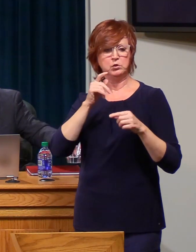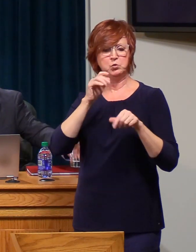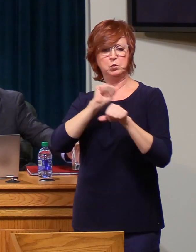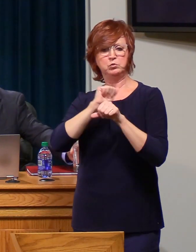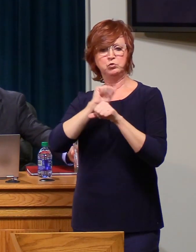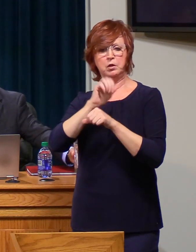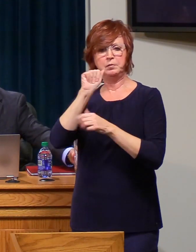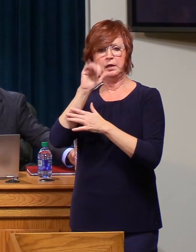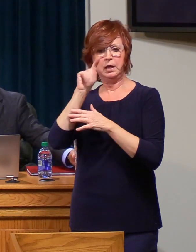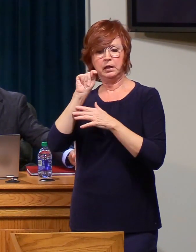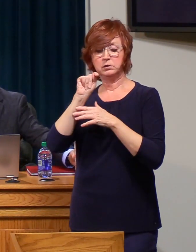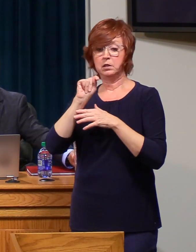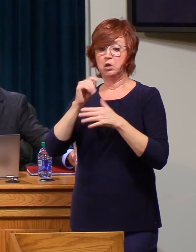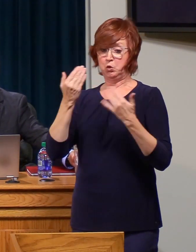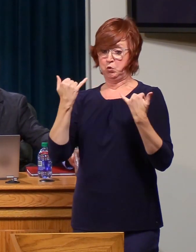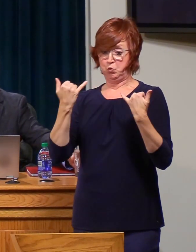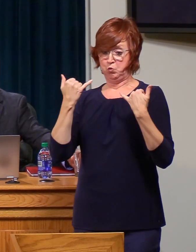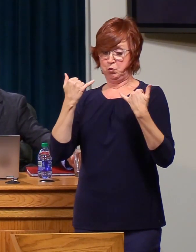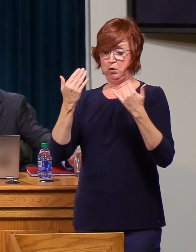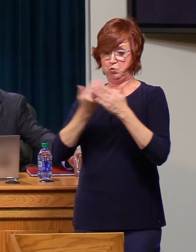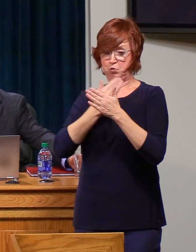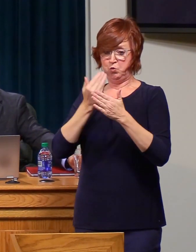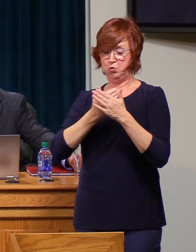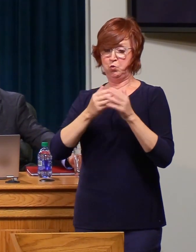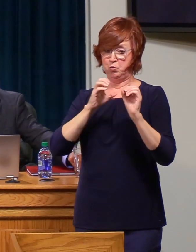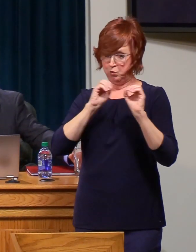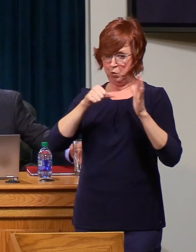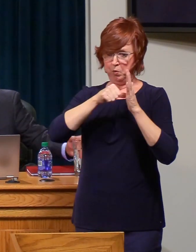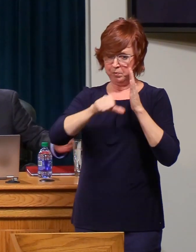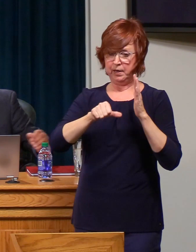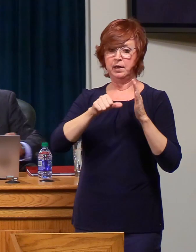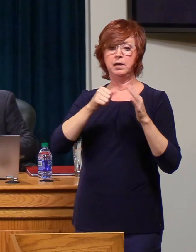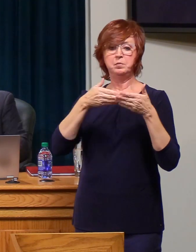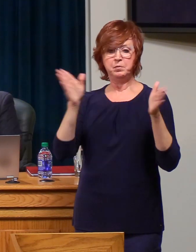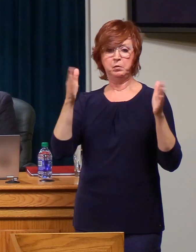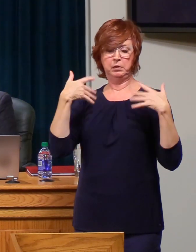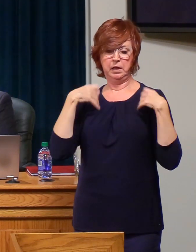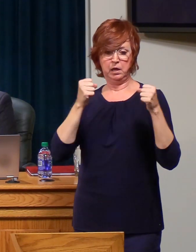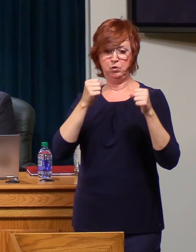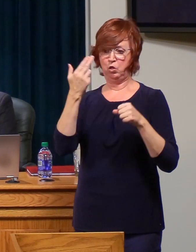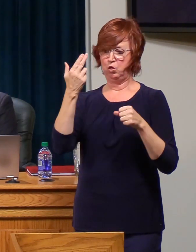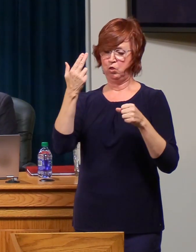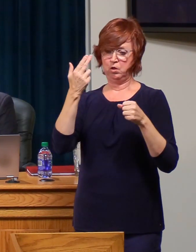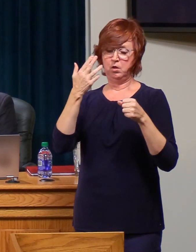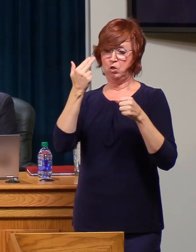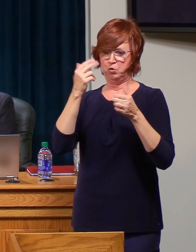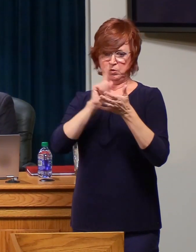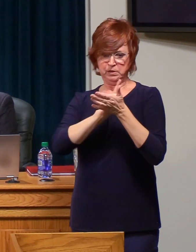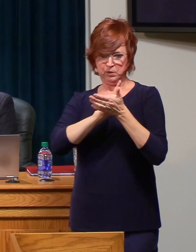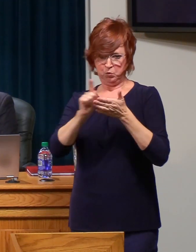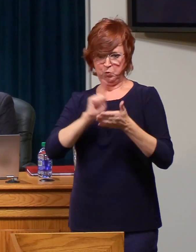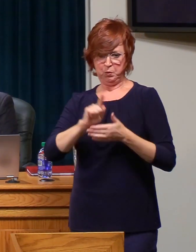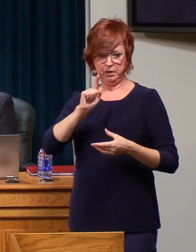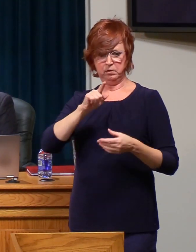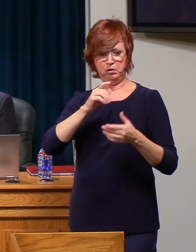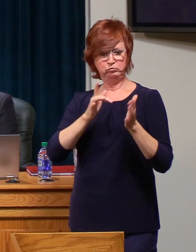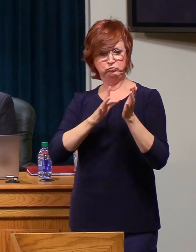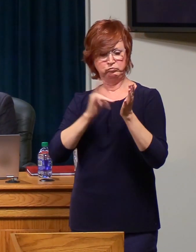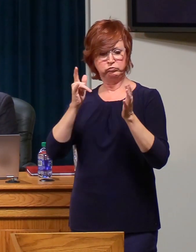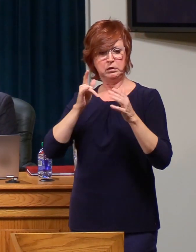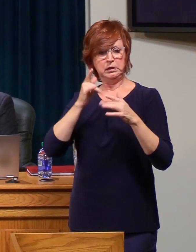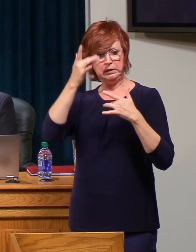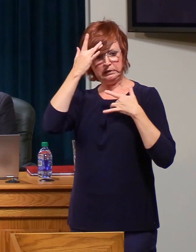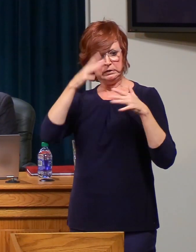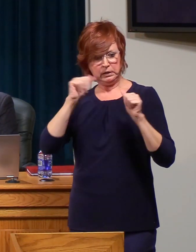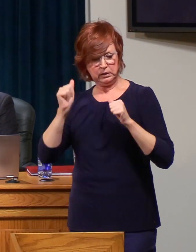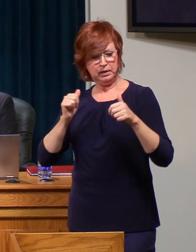new unpaid public health emergency leave and removed the 13-week employment requirement to access sick leave and